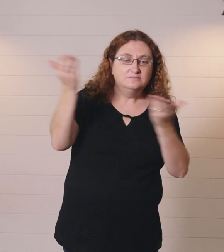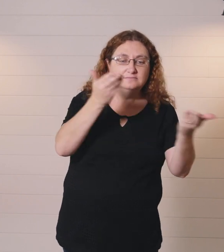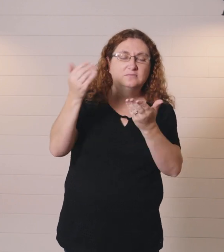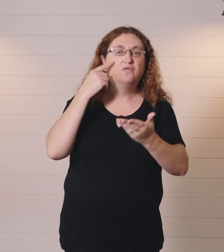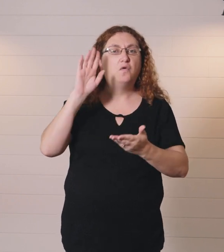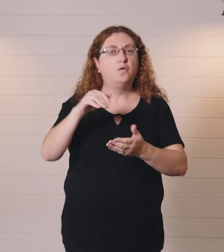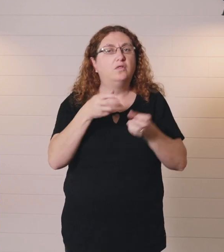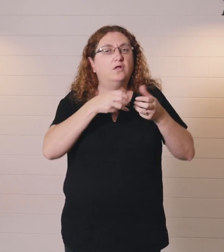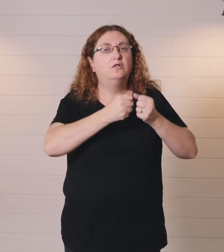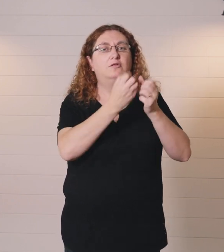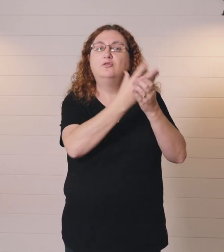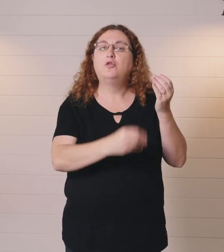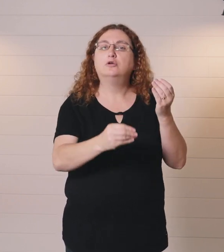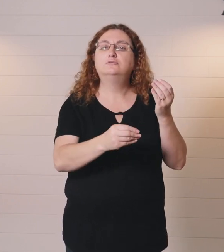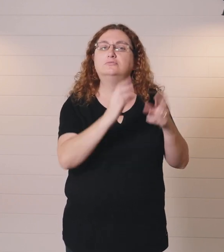lost world.